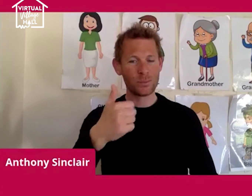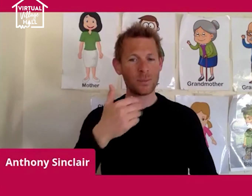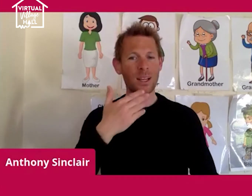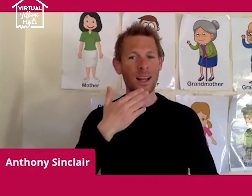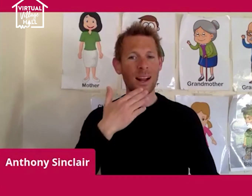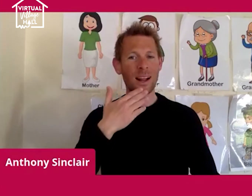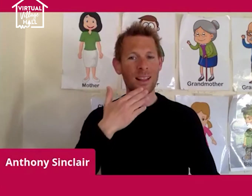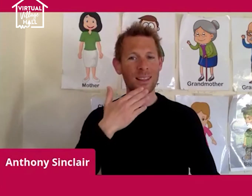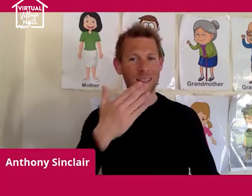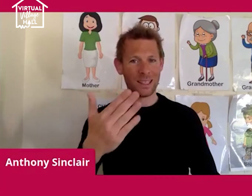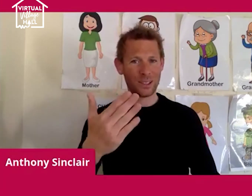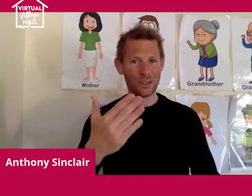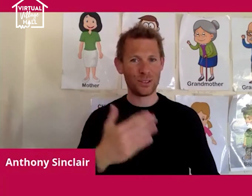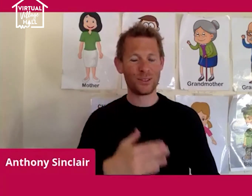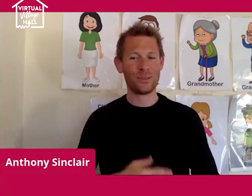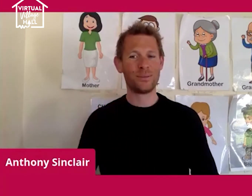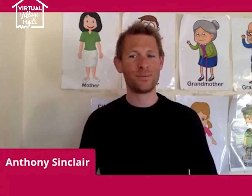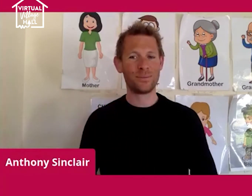So I am good, thank you.